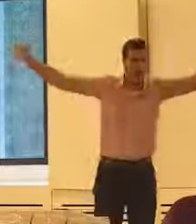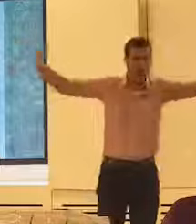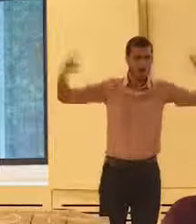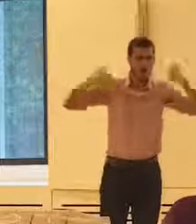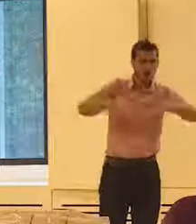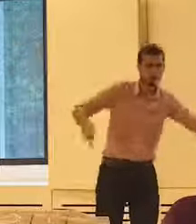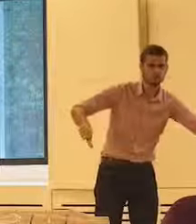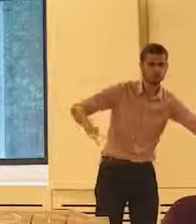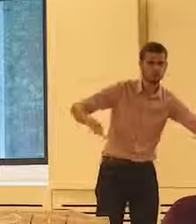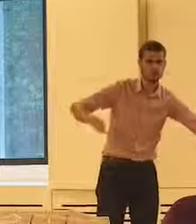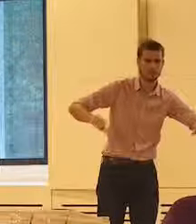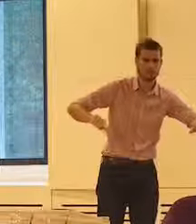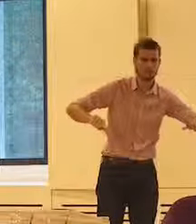solutions,